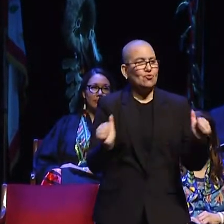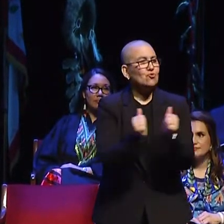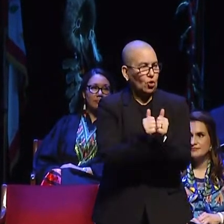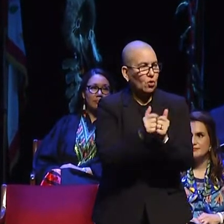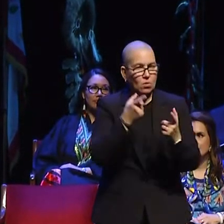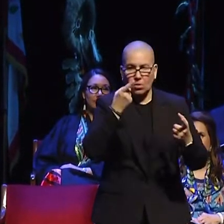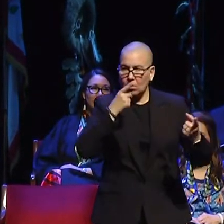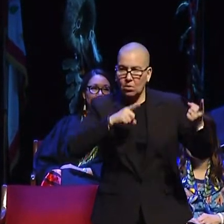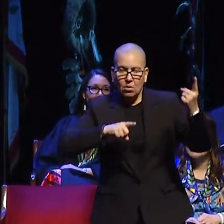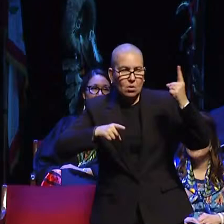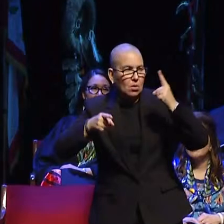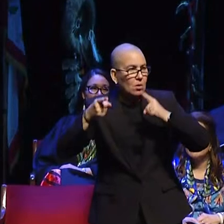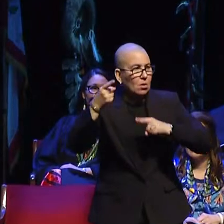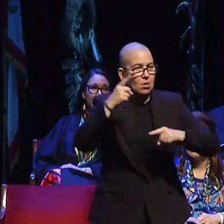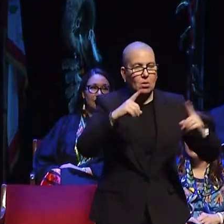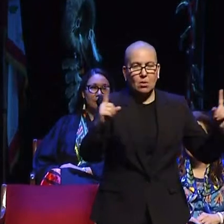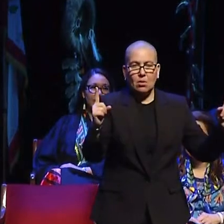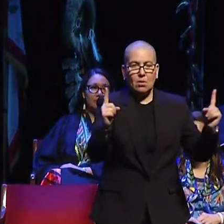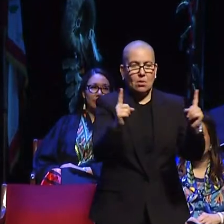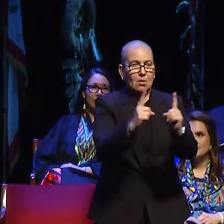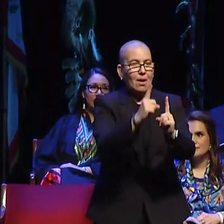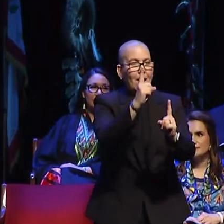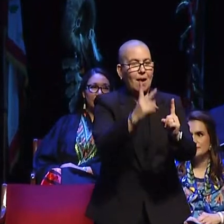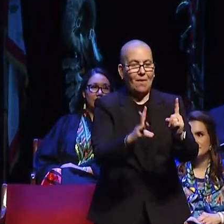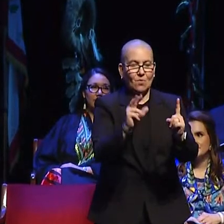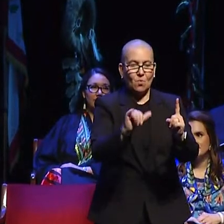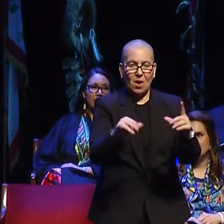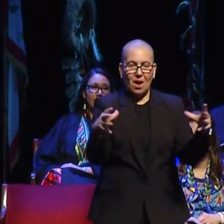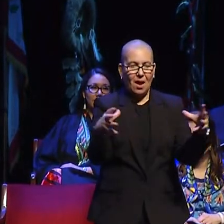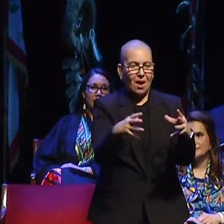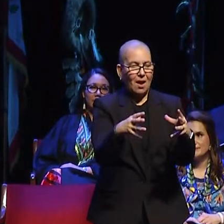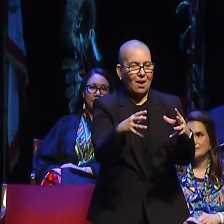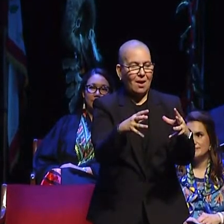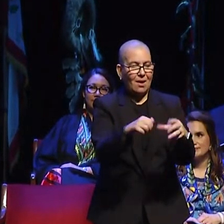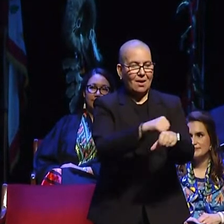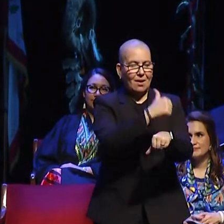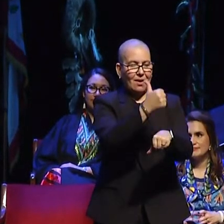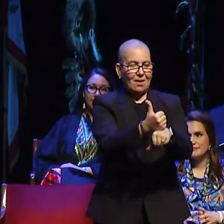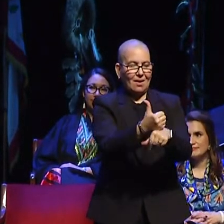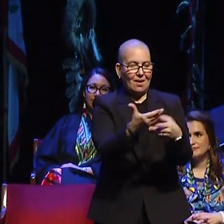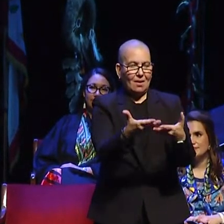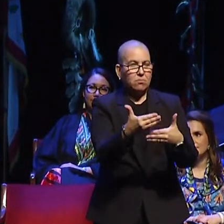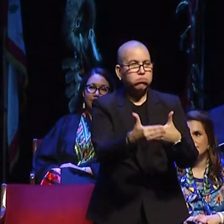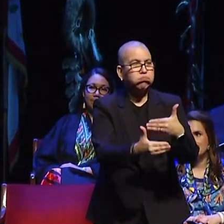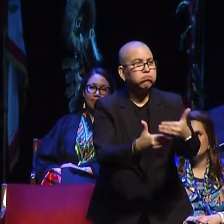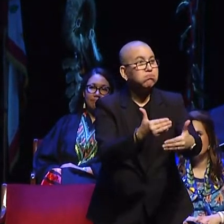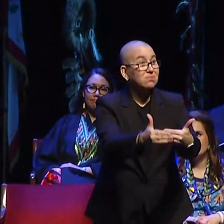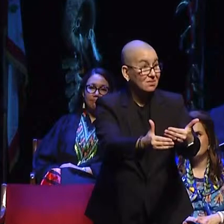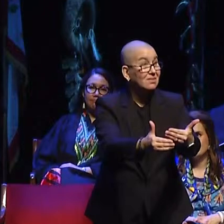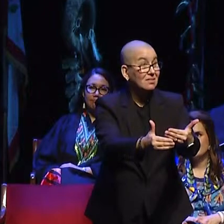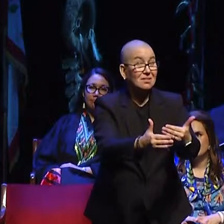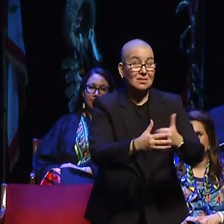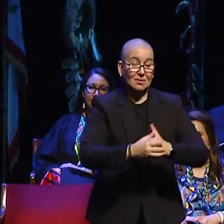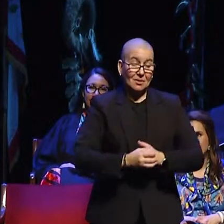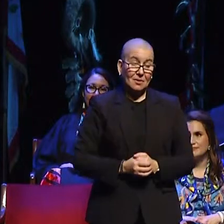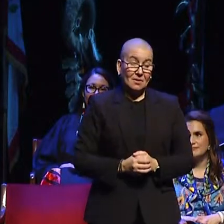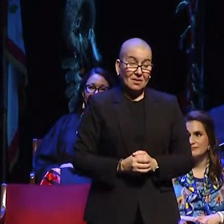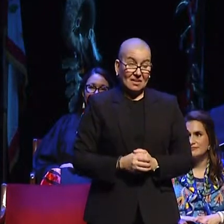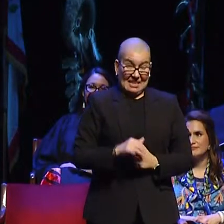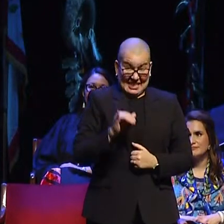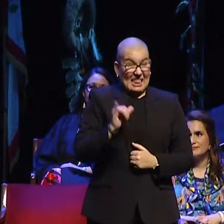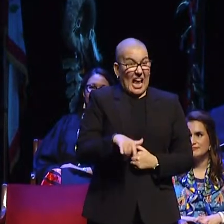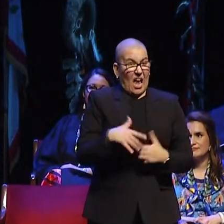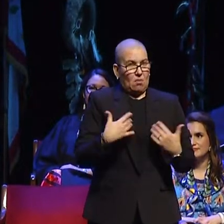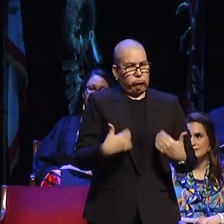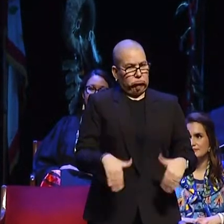we had a divided legislature, and we sat down and worked out and made progress. That stalled.